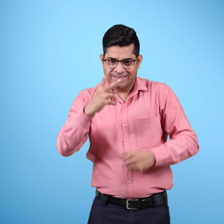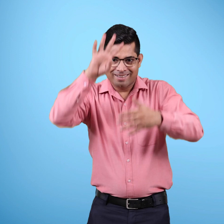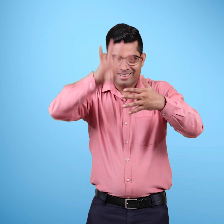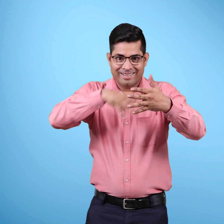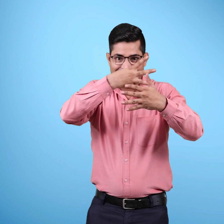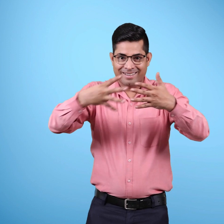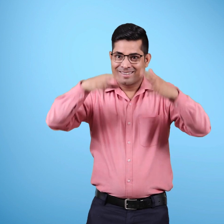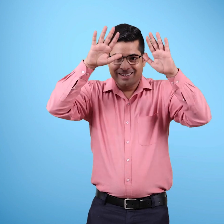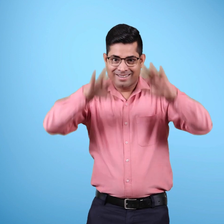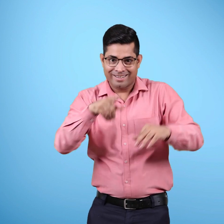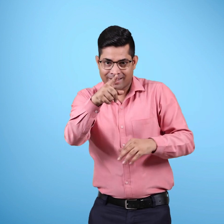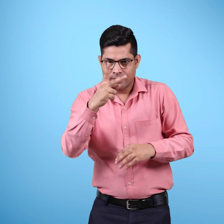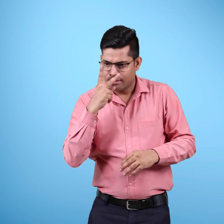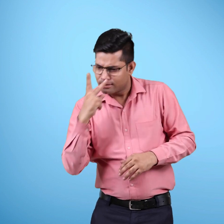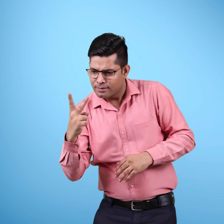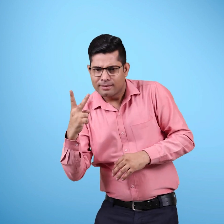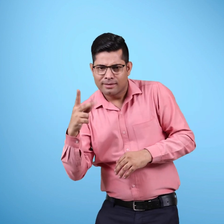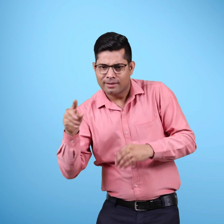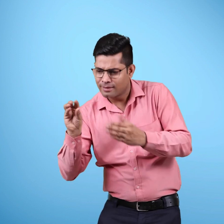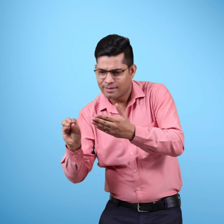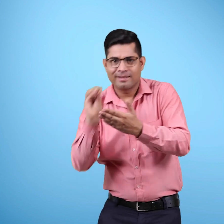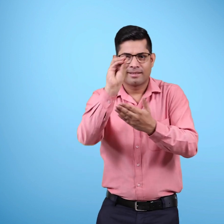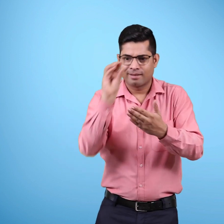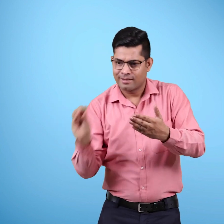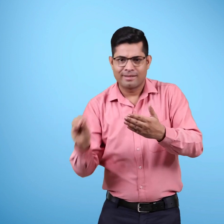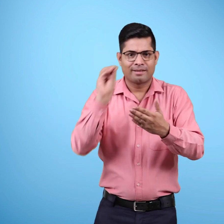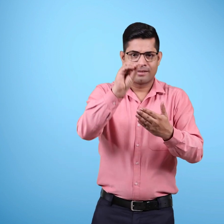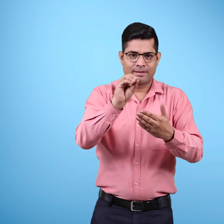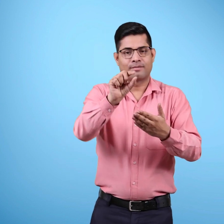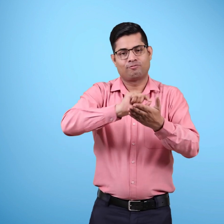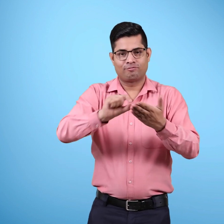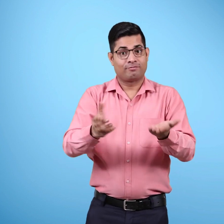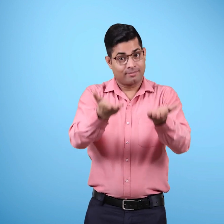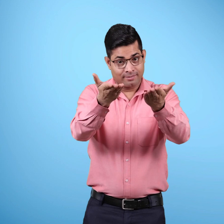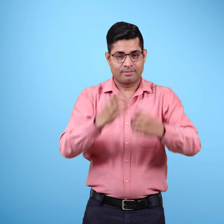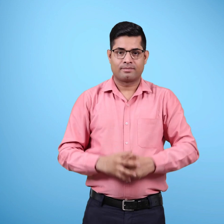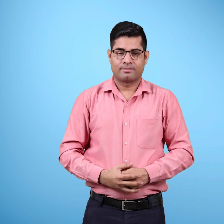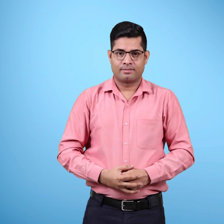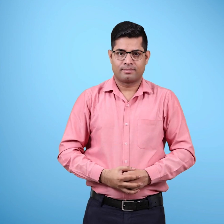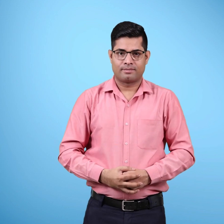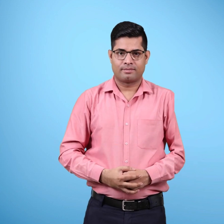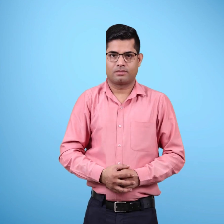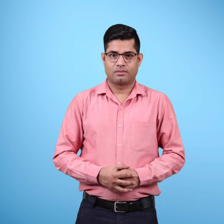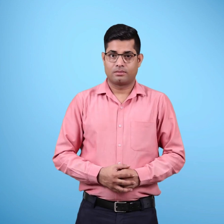Rest of the table is left blank for your observation. Complete it.